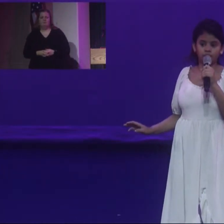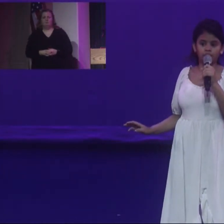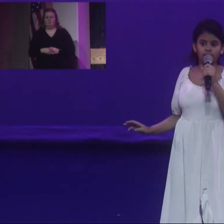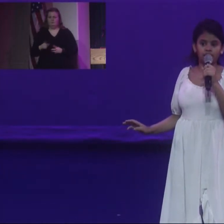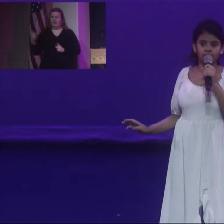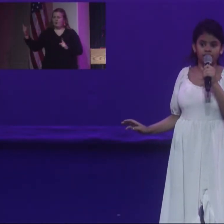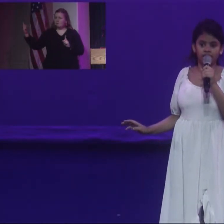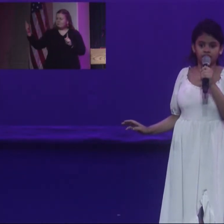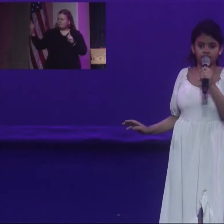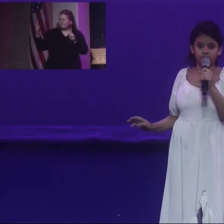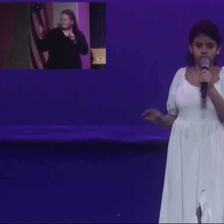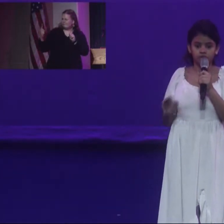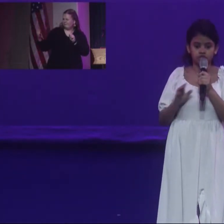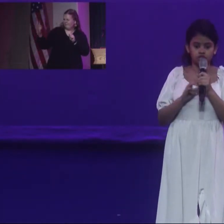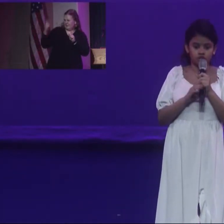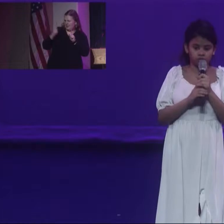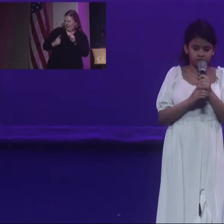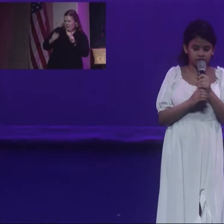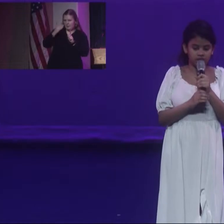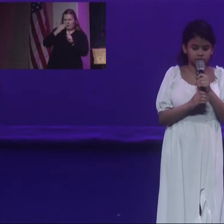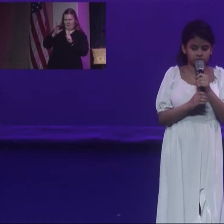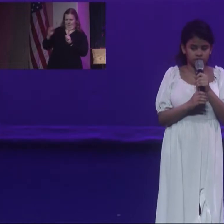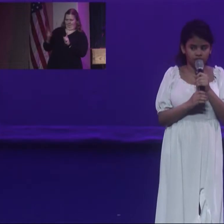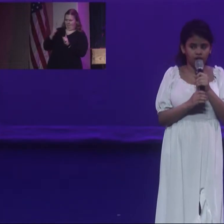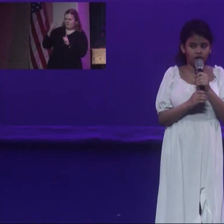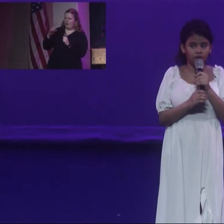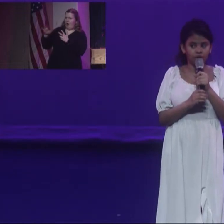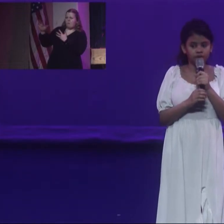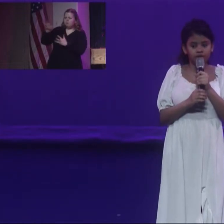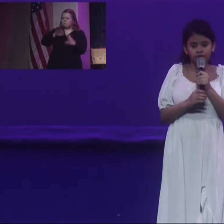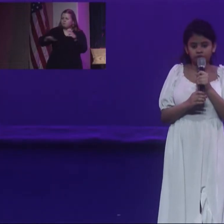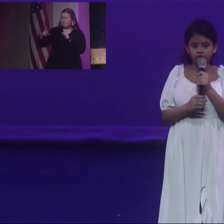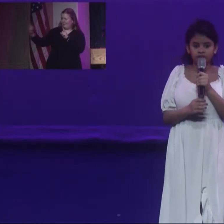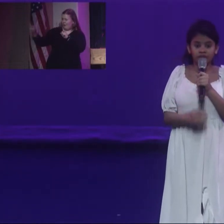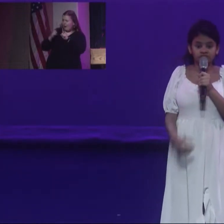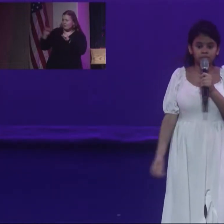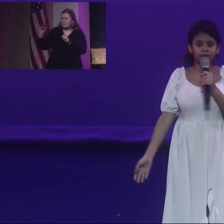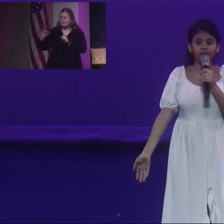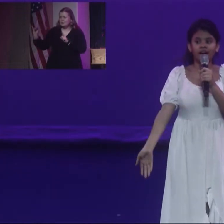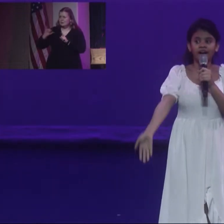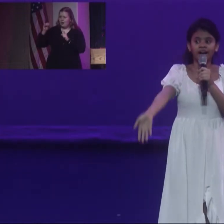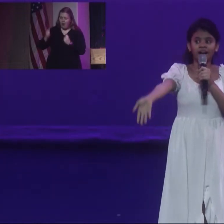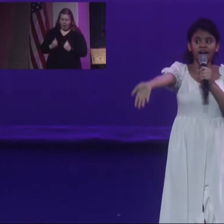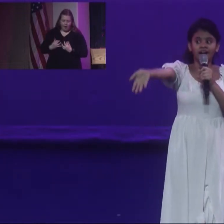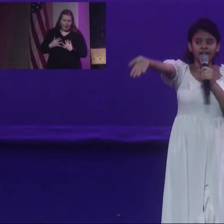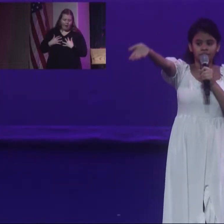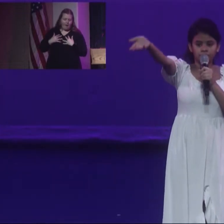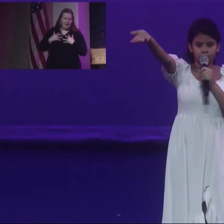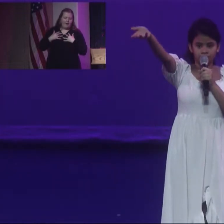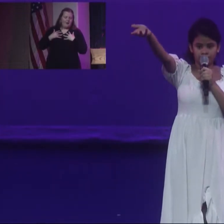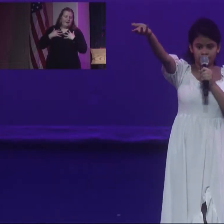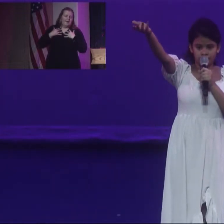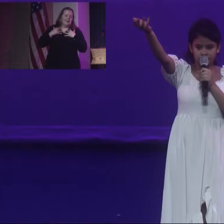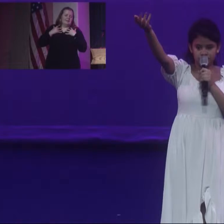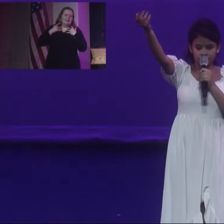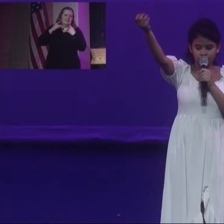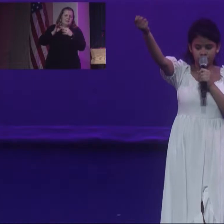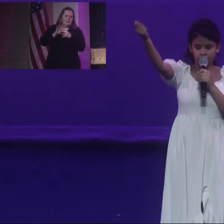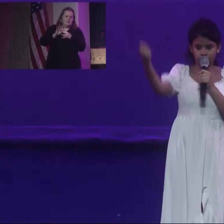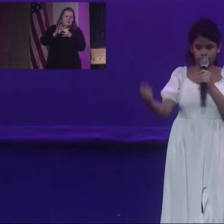Came my way and a new storm come to. You lift me high or let